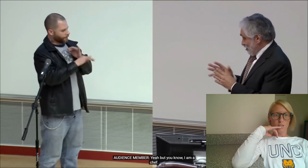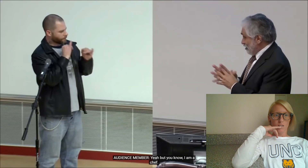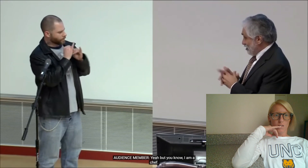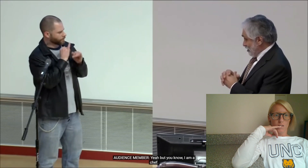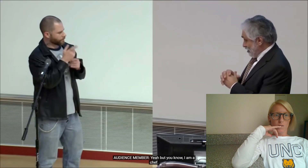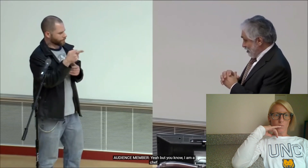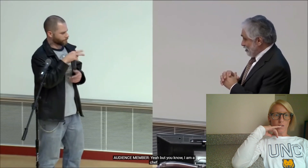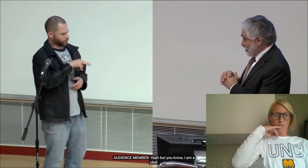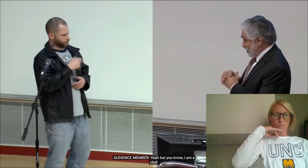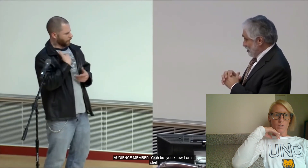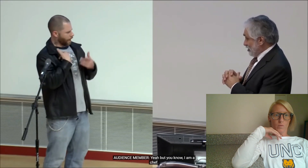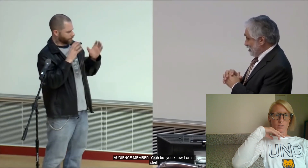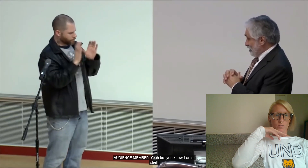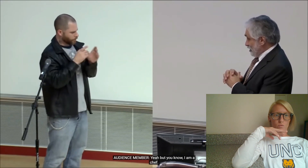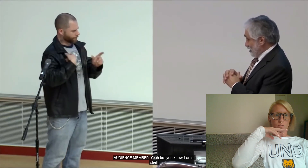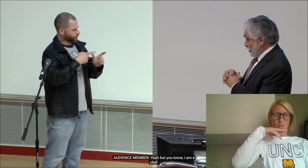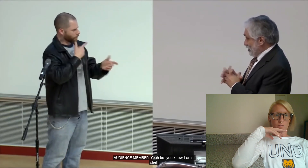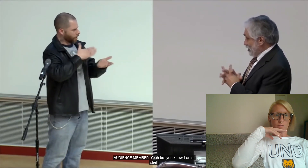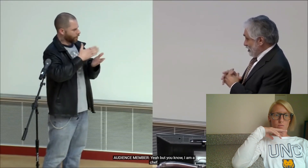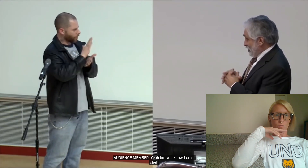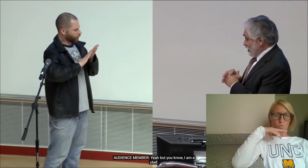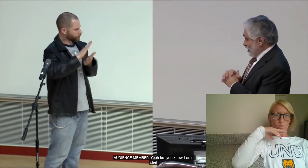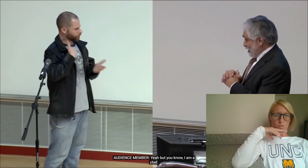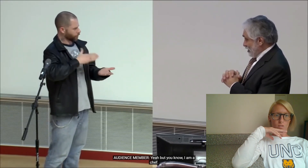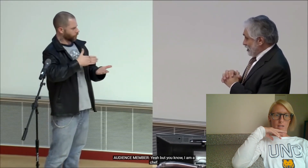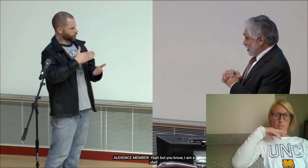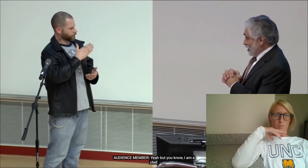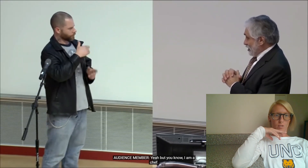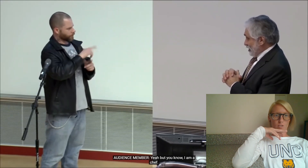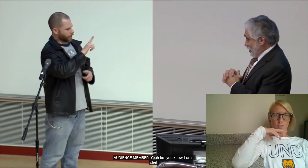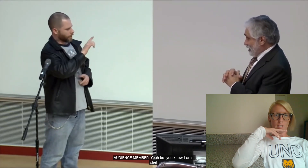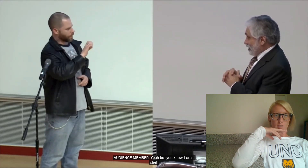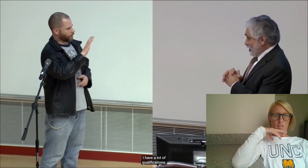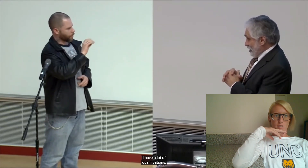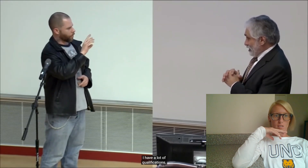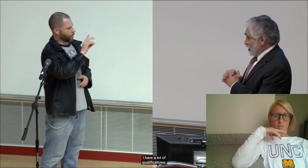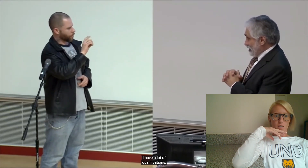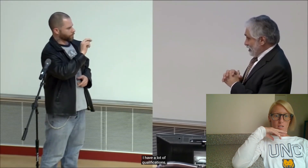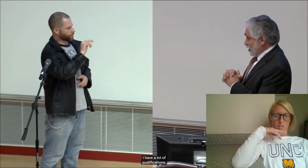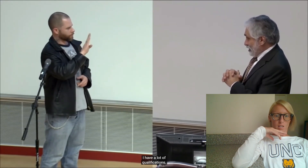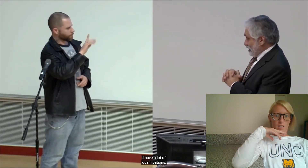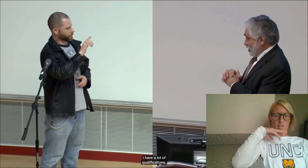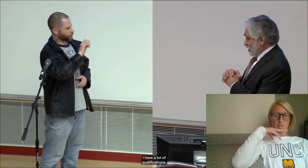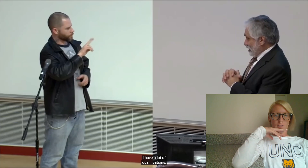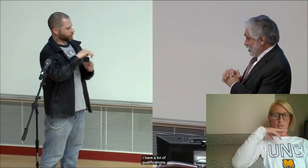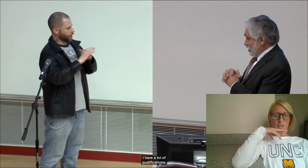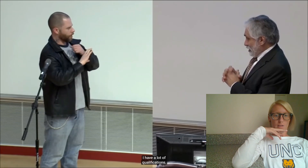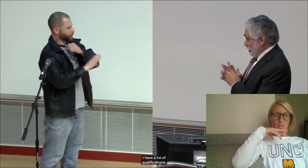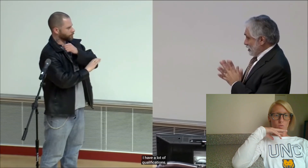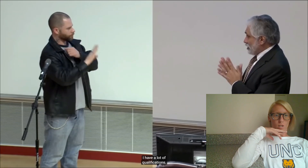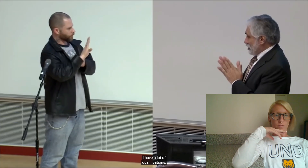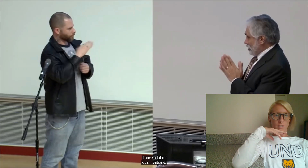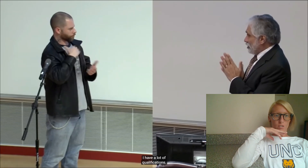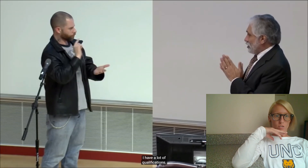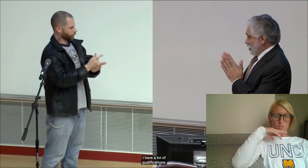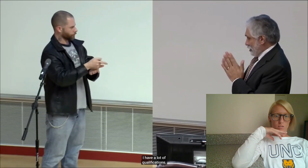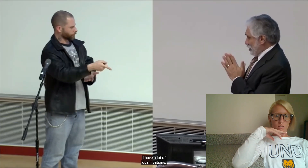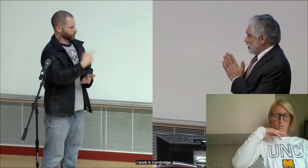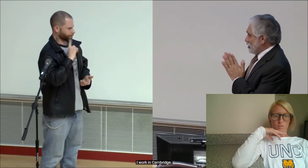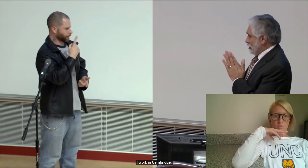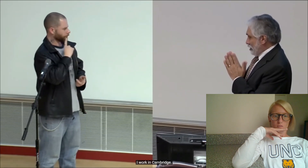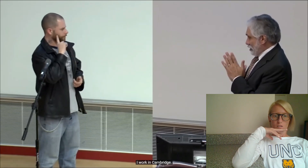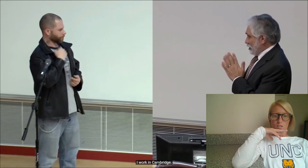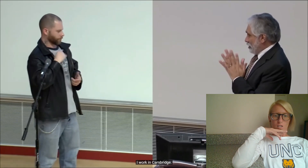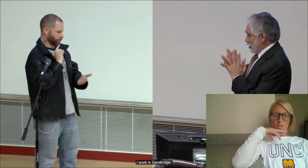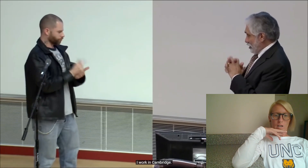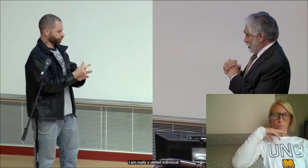yes. But when I went to Yeah, deaf but you know, school, I'm a chef. I have a lot of and I have a lot of qualifications.